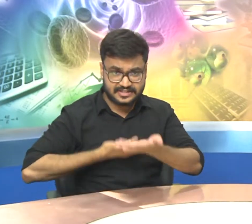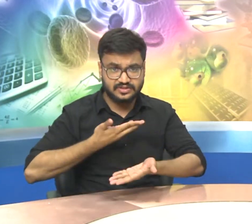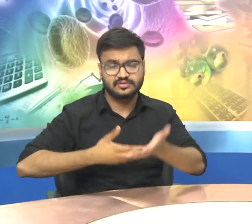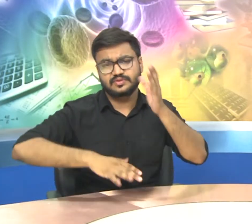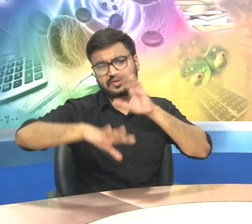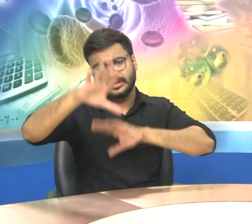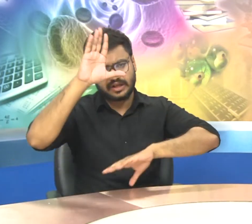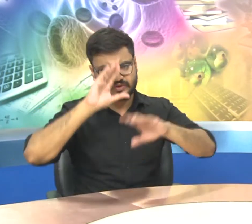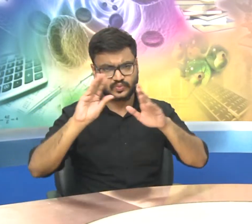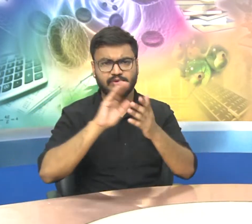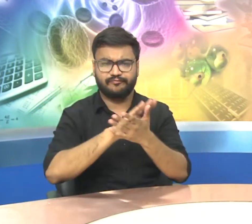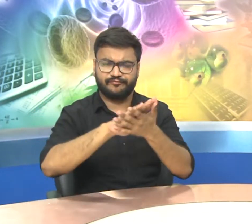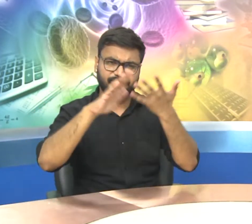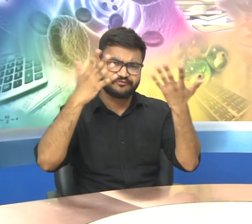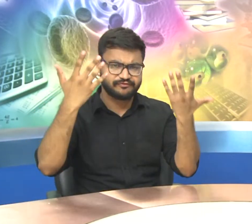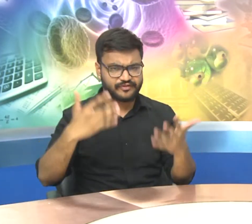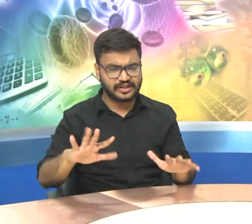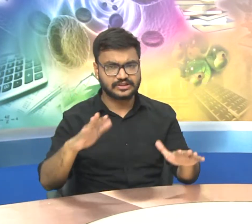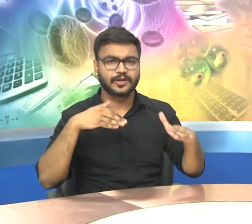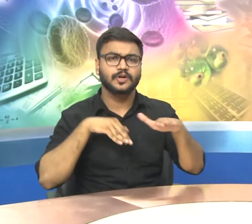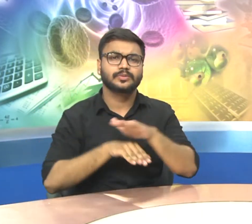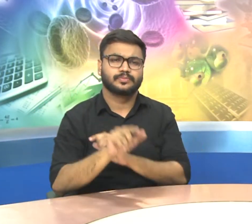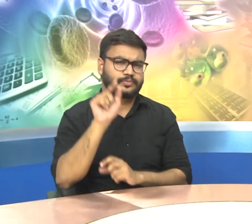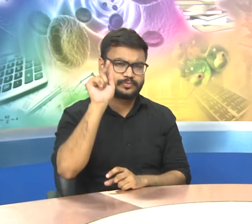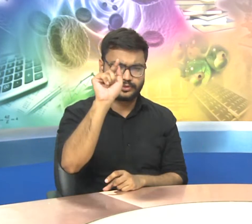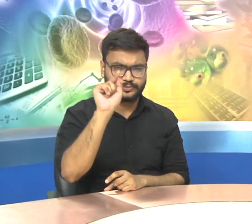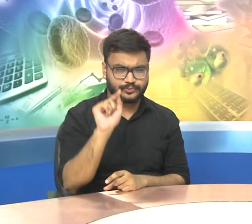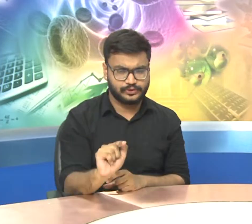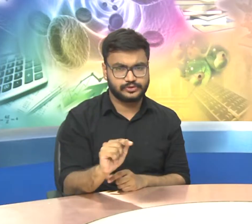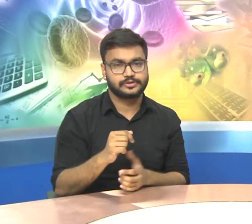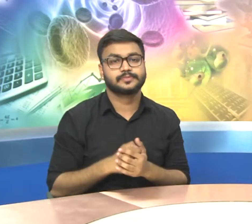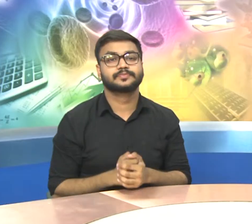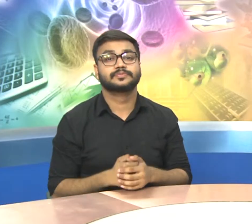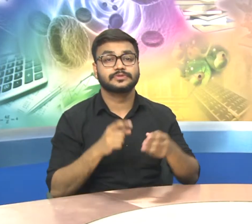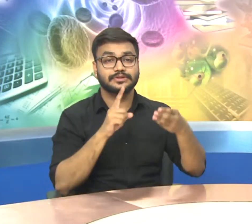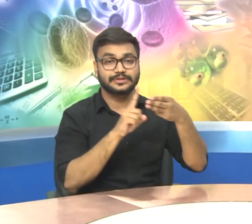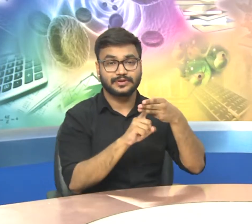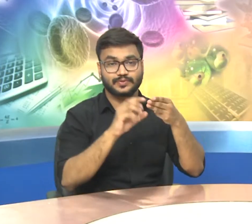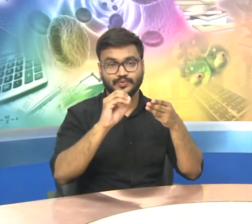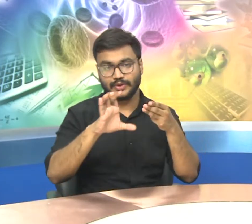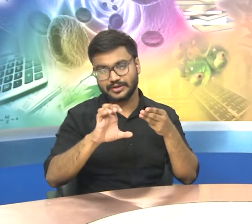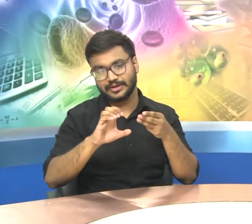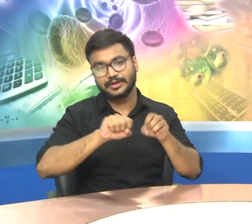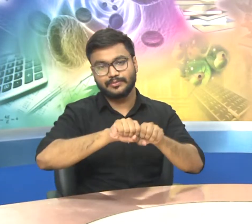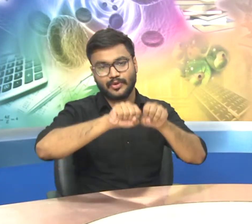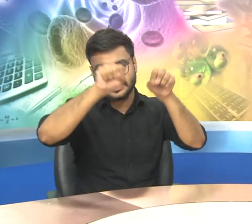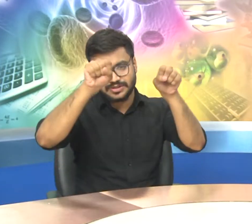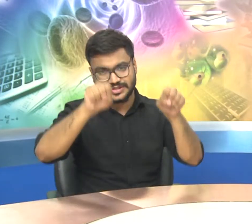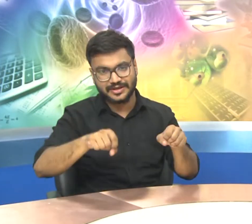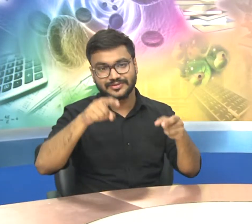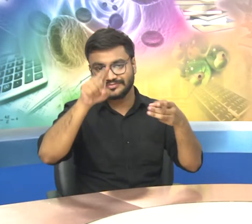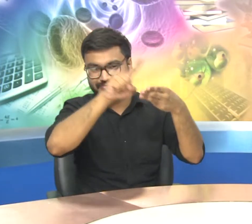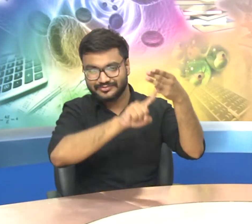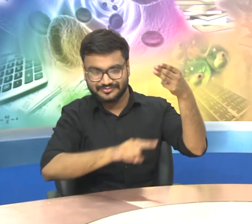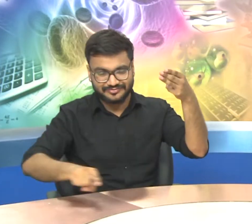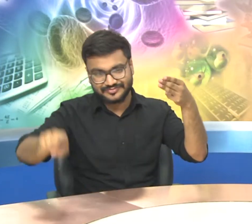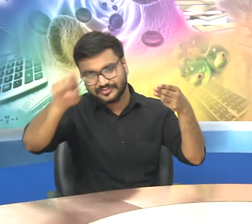After study this part, learner will able to learn and recognize the